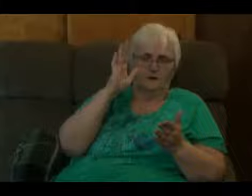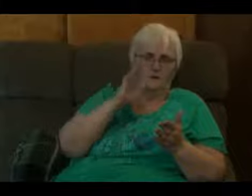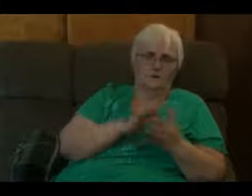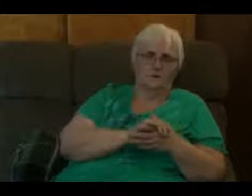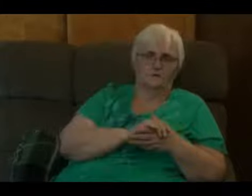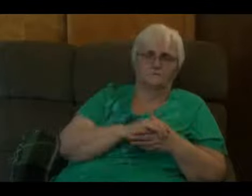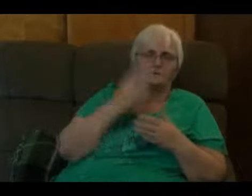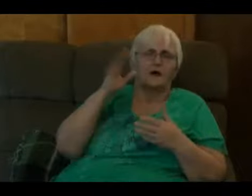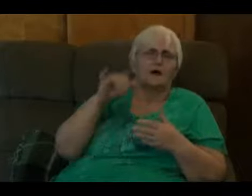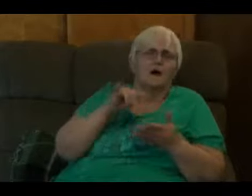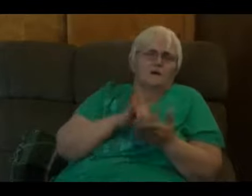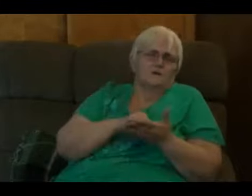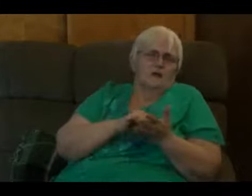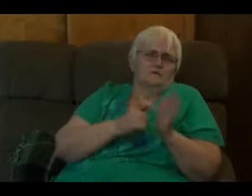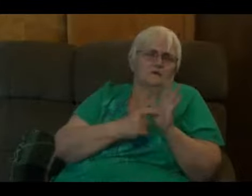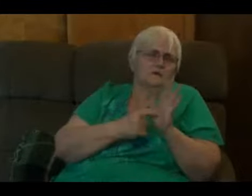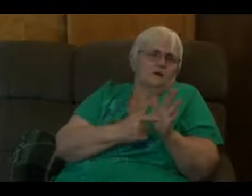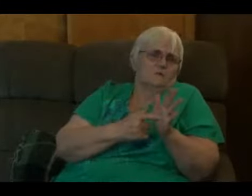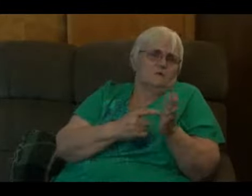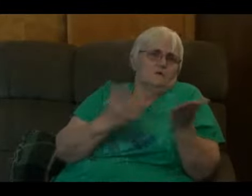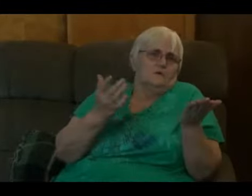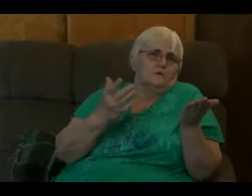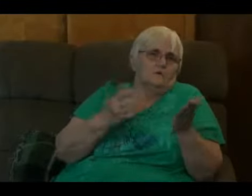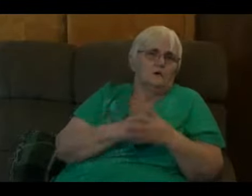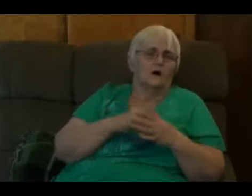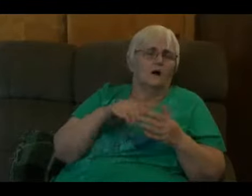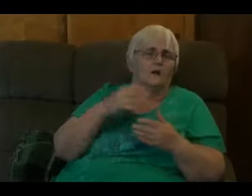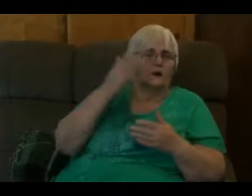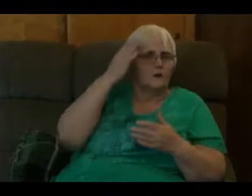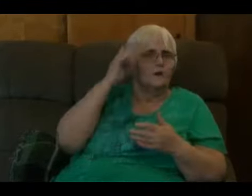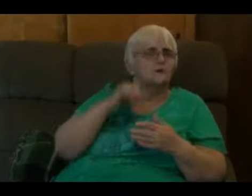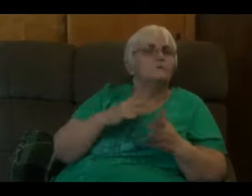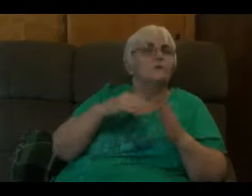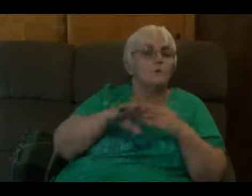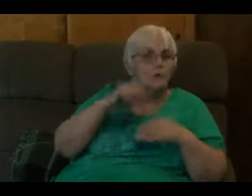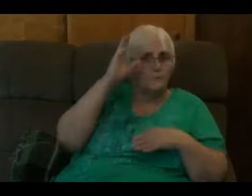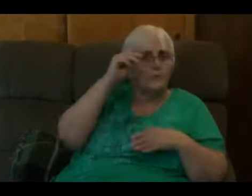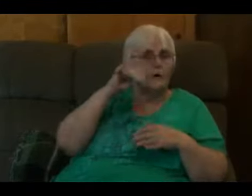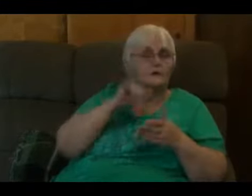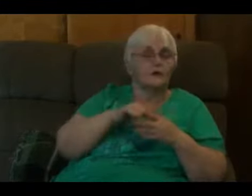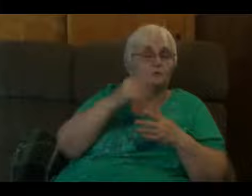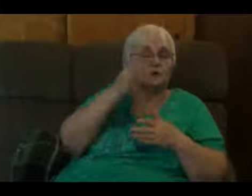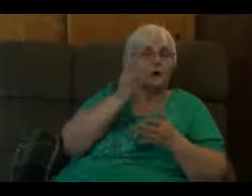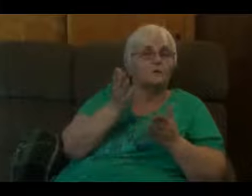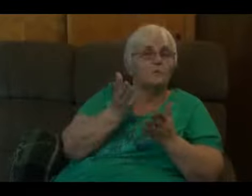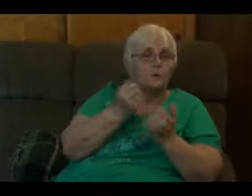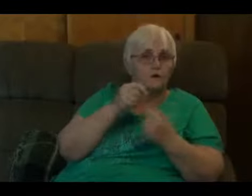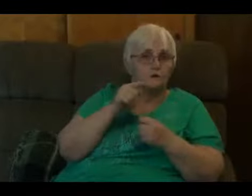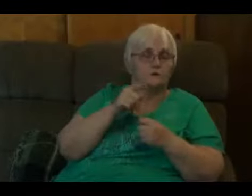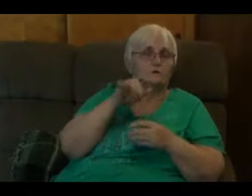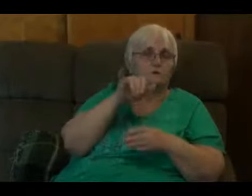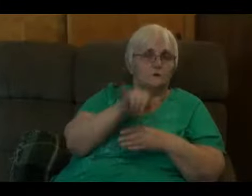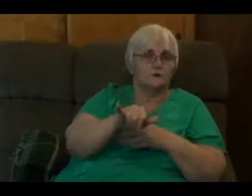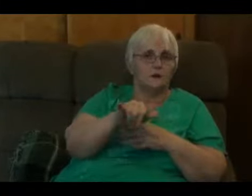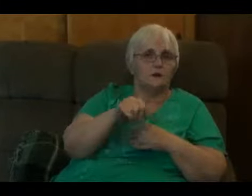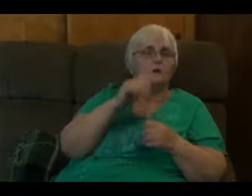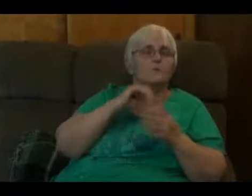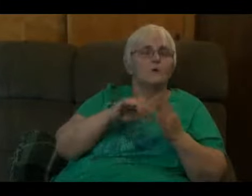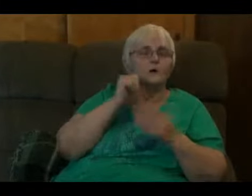I don't know. How's that for an answer? I don't know. All I know is if you were born a boy, that's what you're supposed to stay. And if you were born a girl, that's what you're supposed to